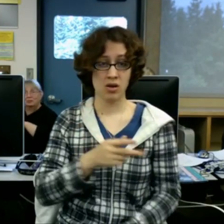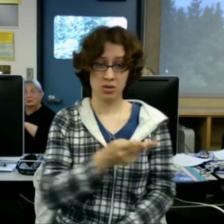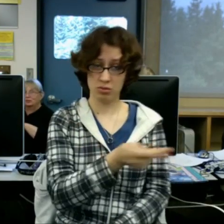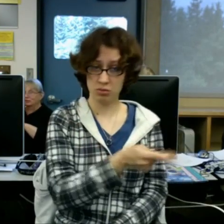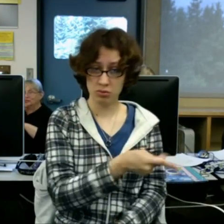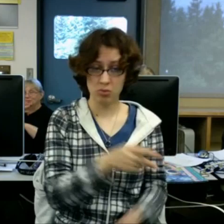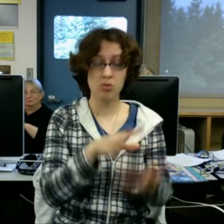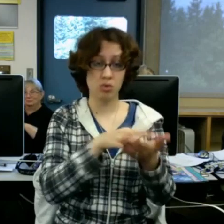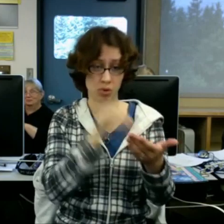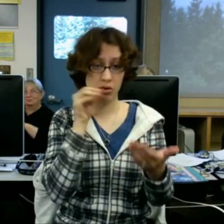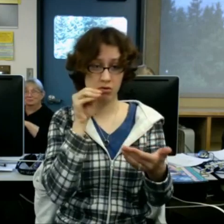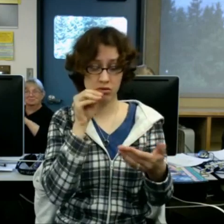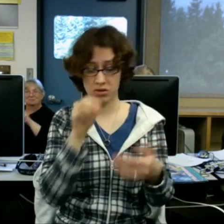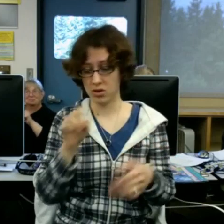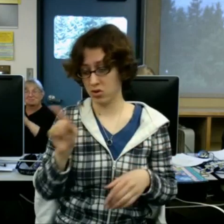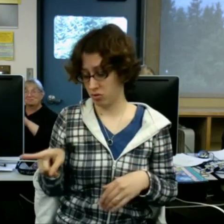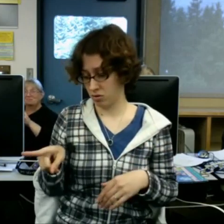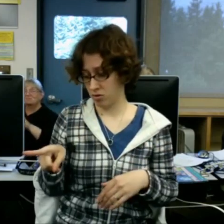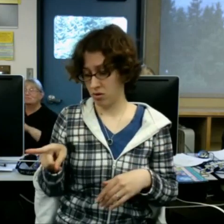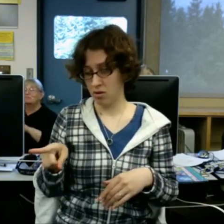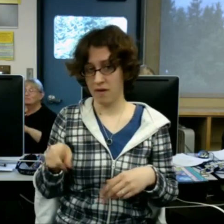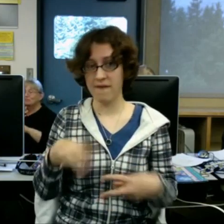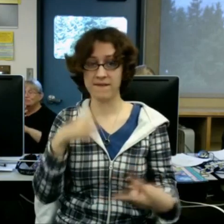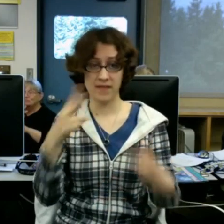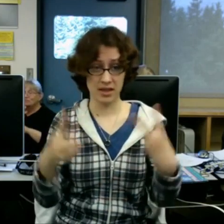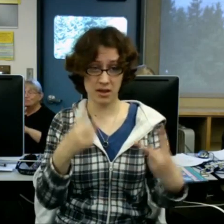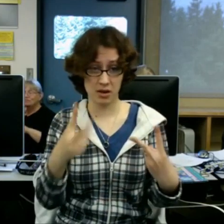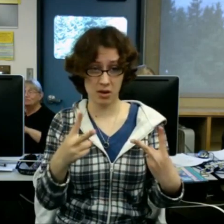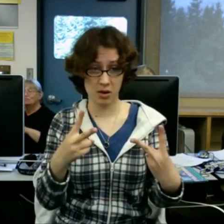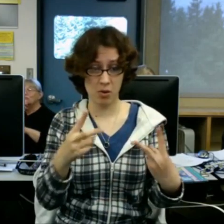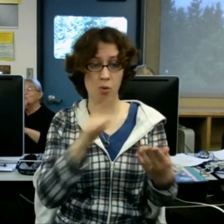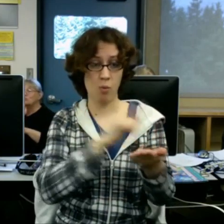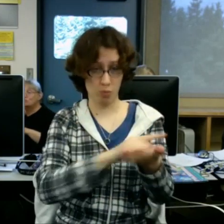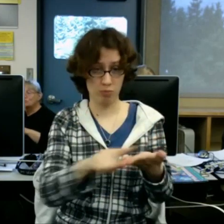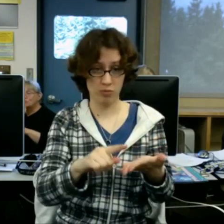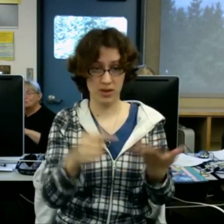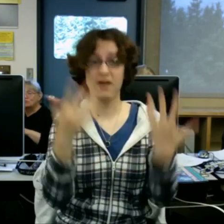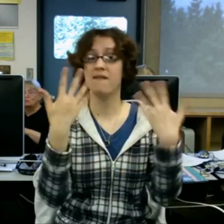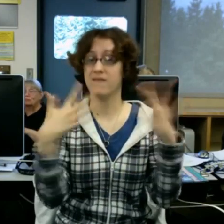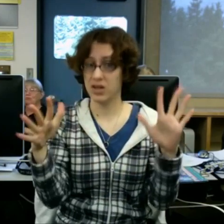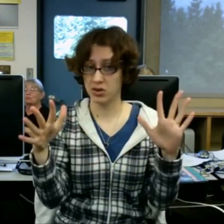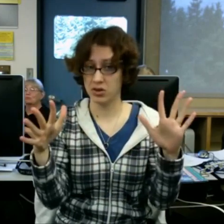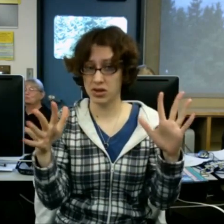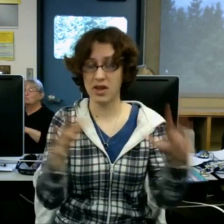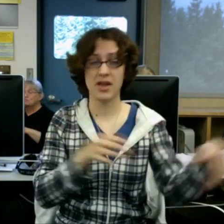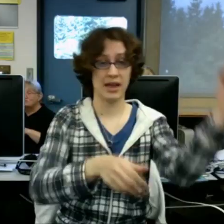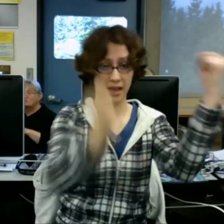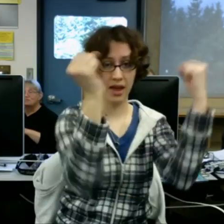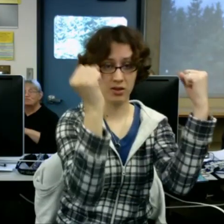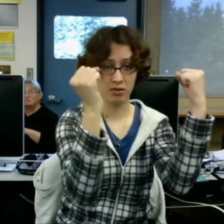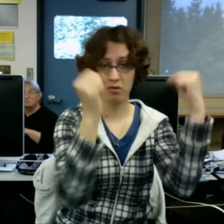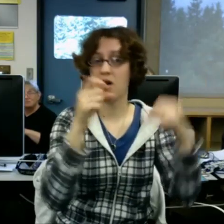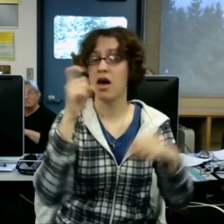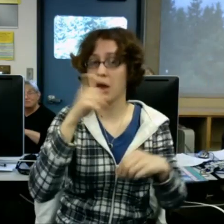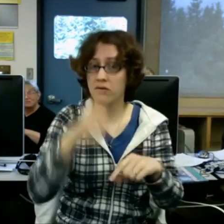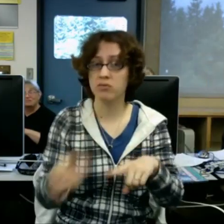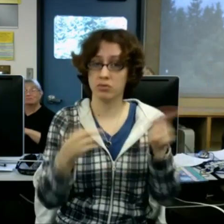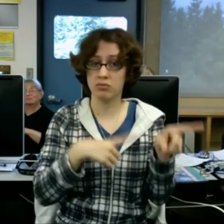Well, the sisters, they learned that Beauty could visit 1 week, and when it was over, she had to go back